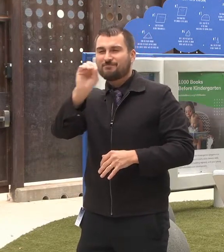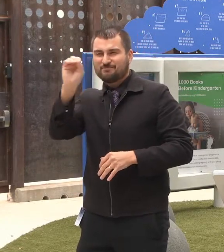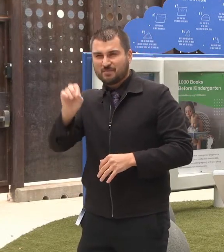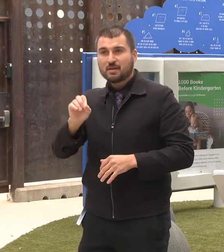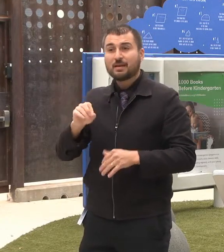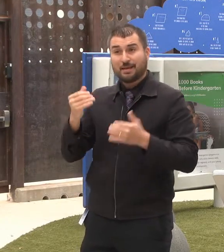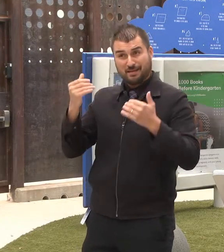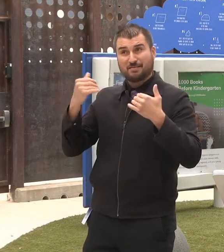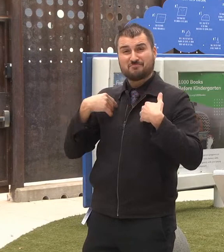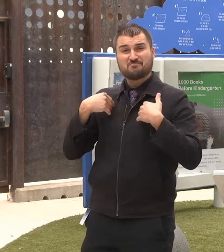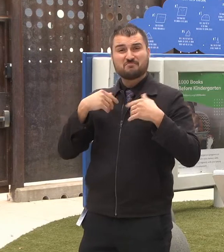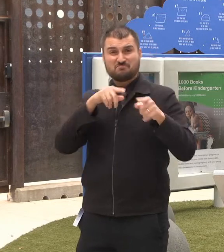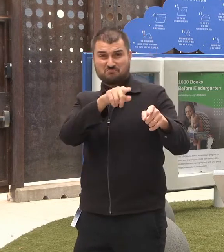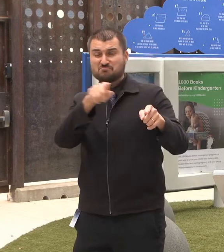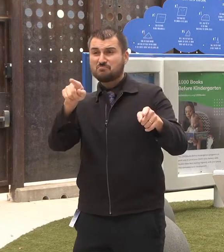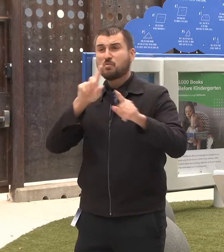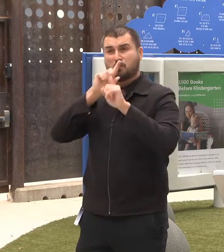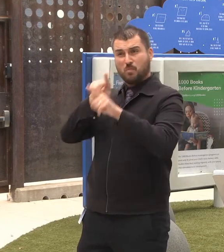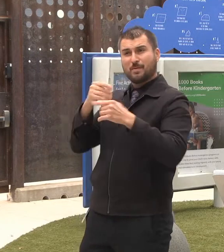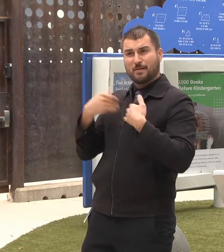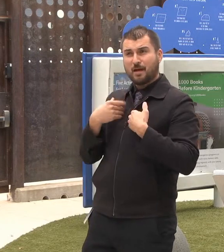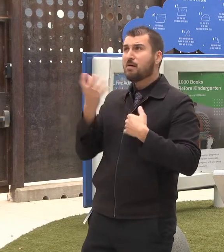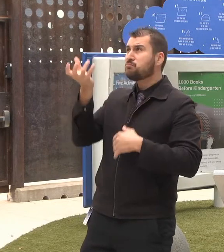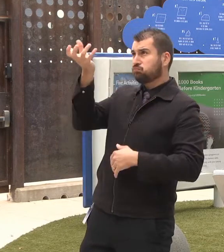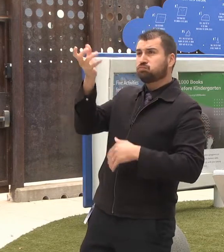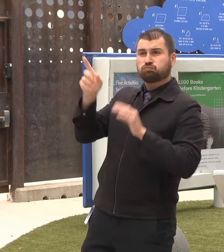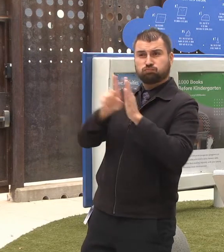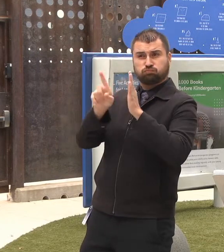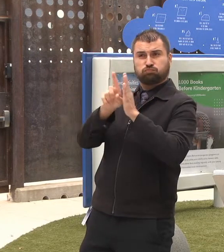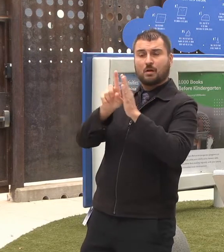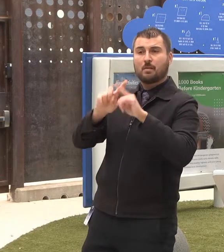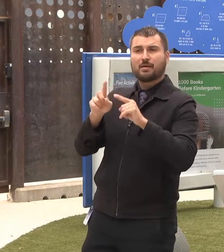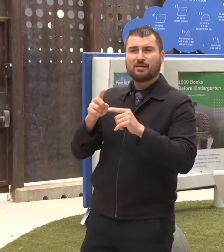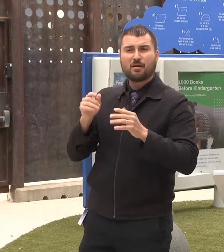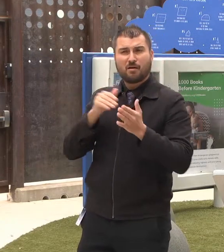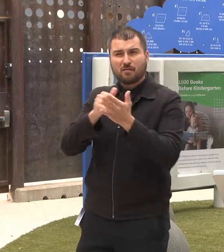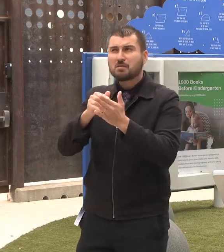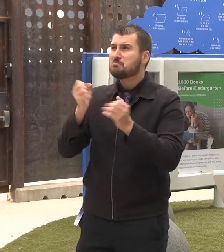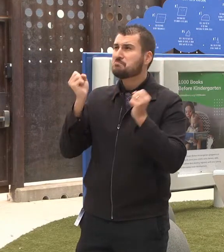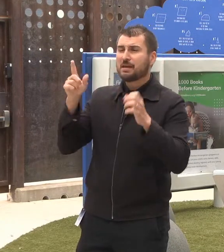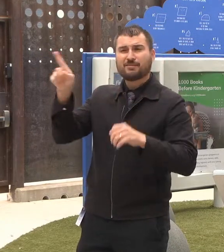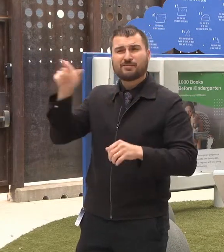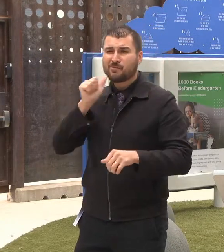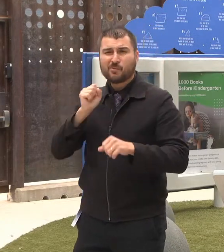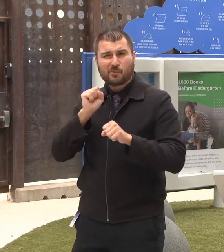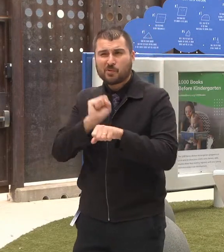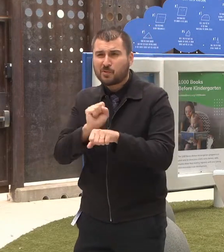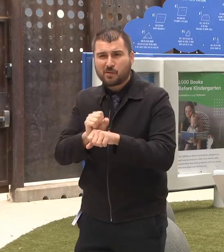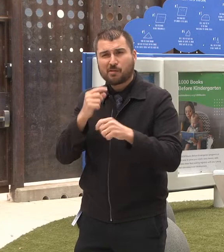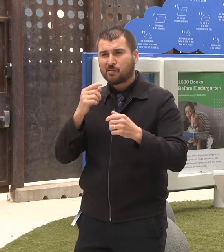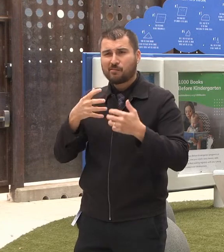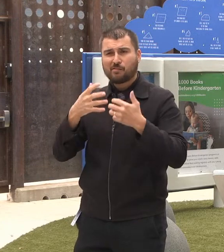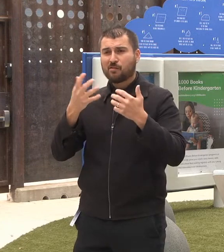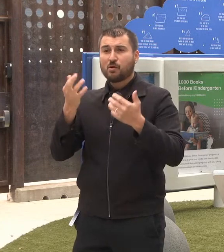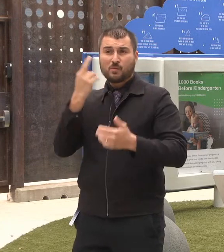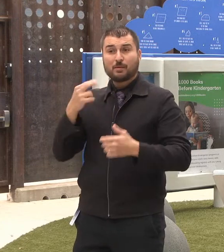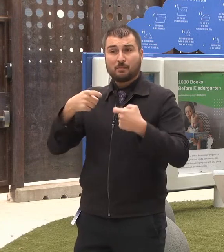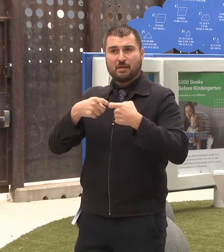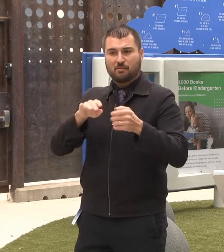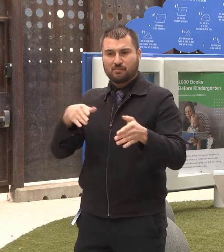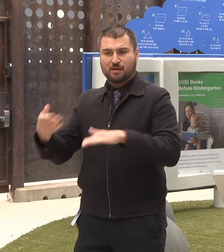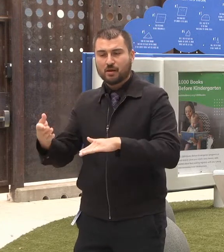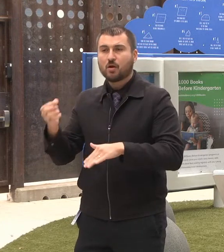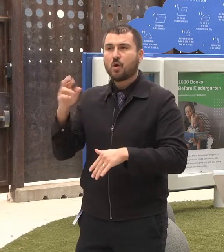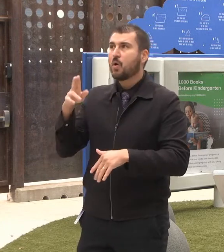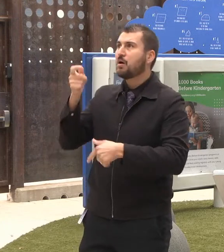smoke alarms either don't work because of the batteries or are dead, or the alarm needs to be replaced because the batteries are dead